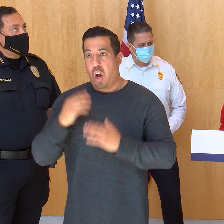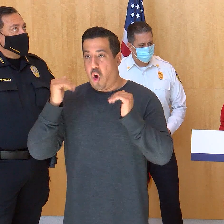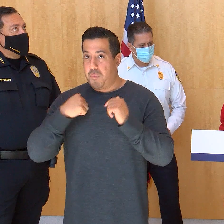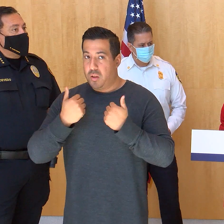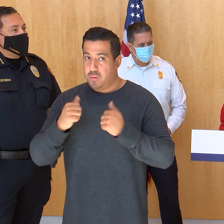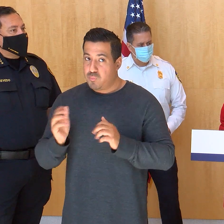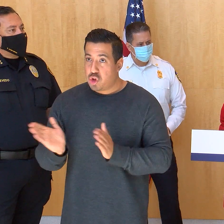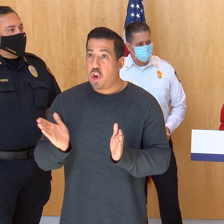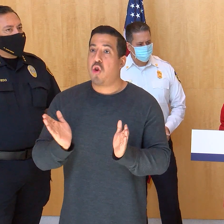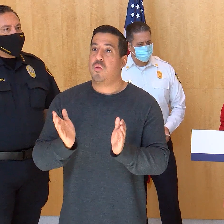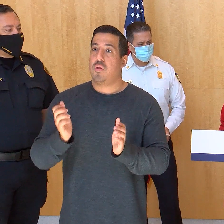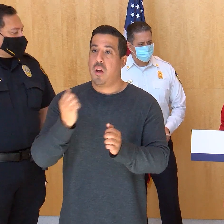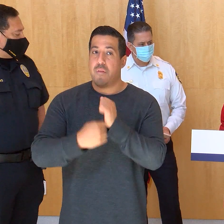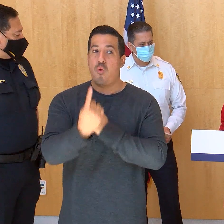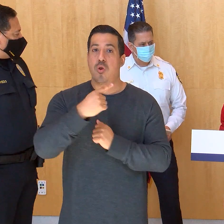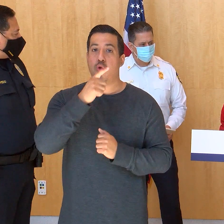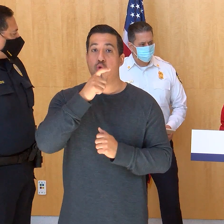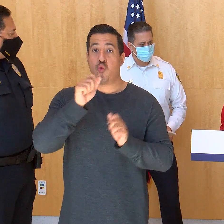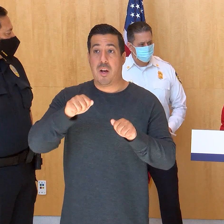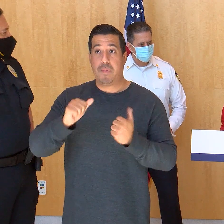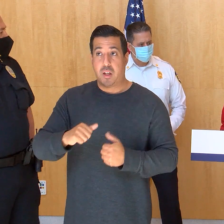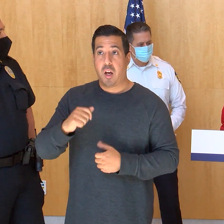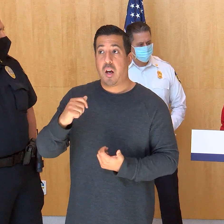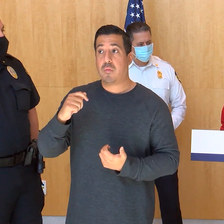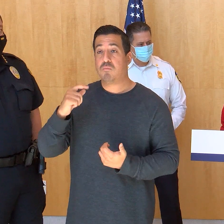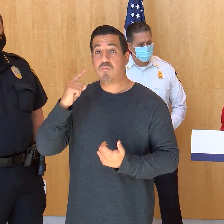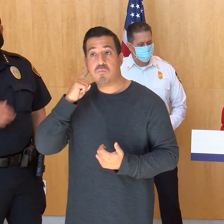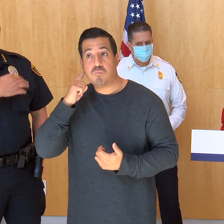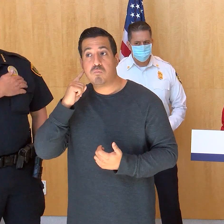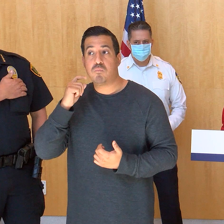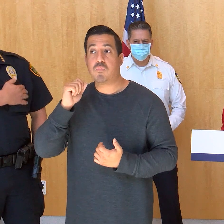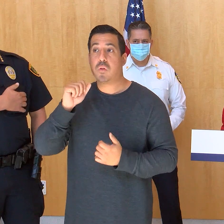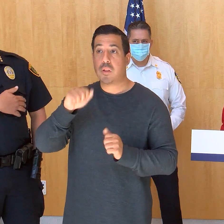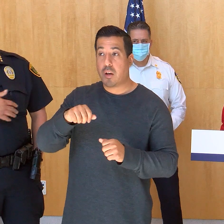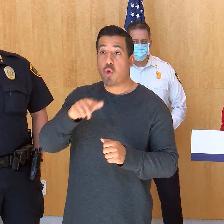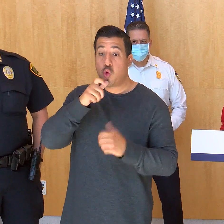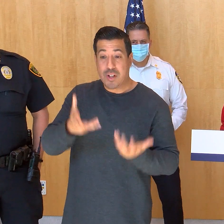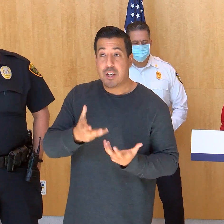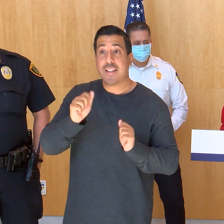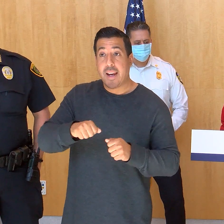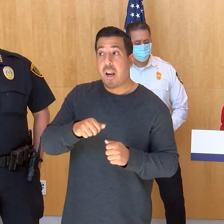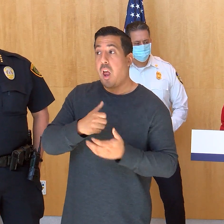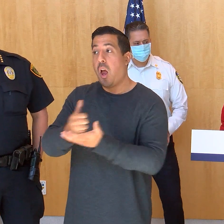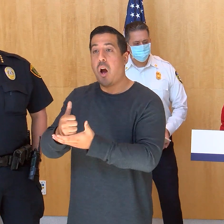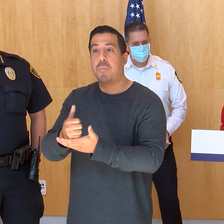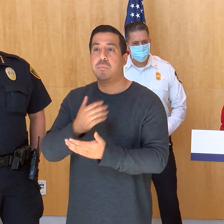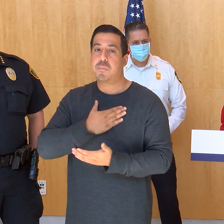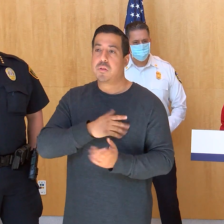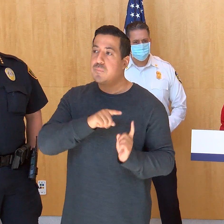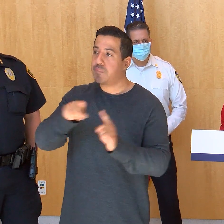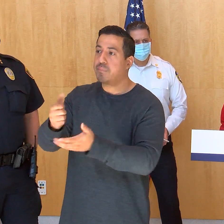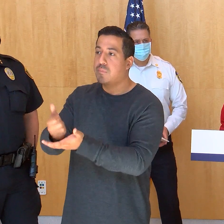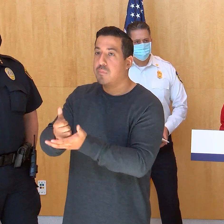encourage all of those who are able to hear, those who are able to help, is to check on our seniors and